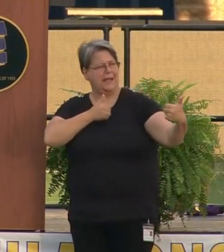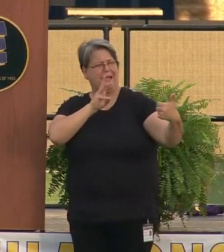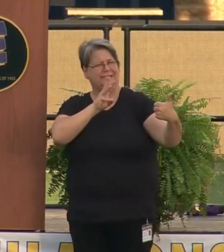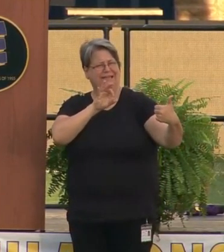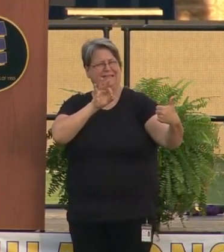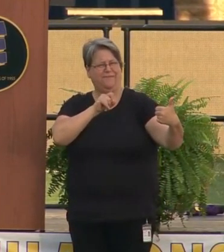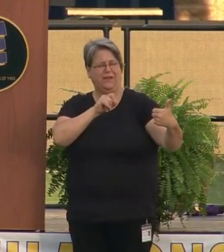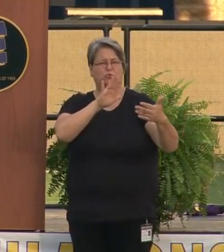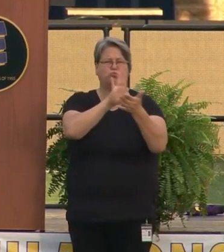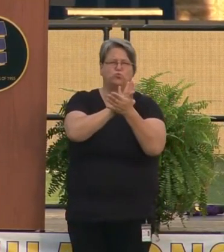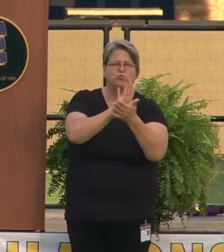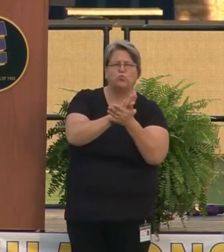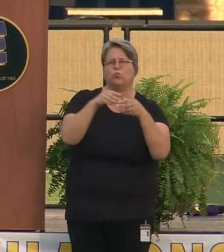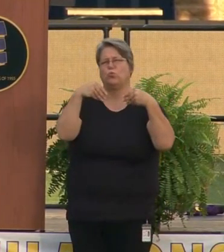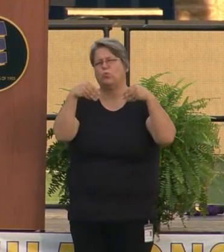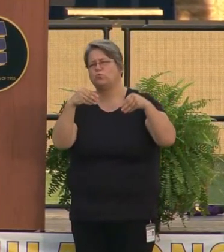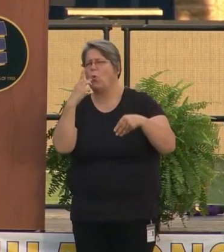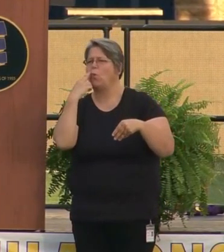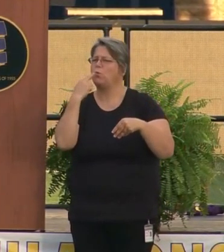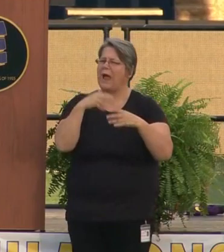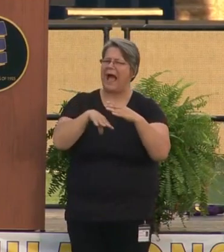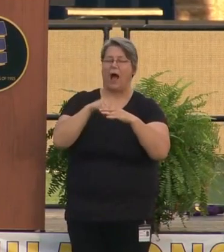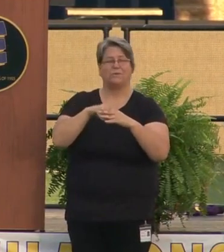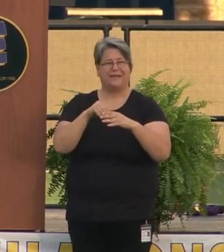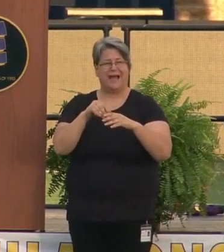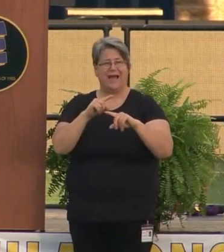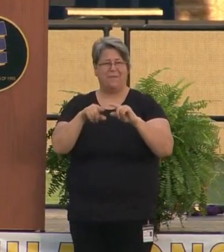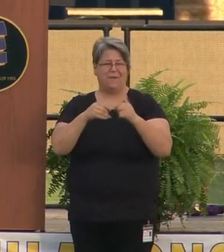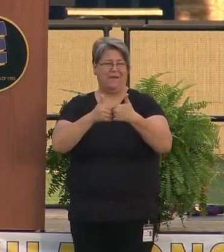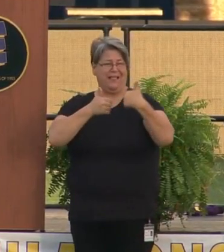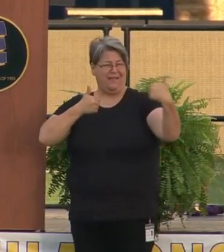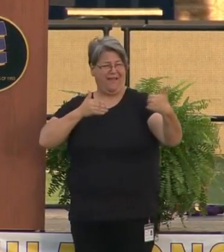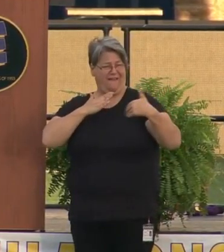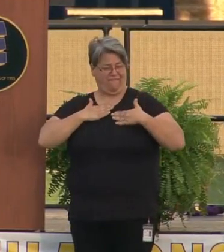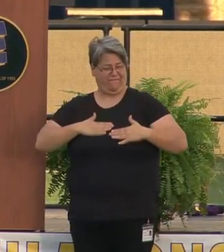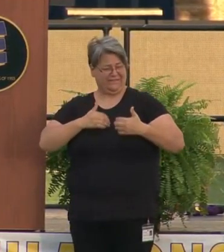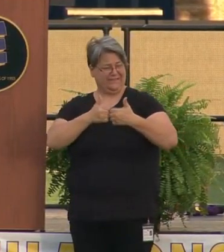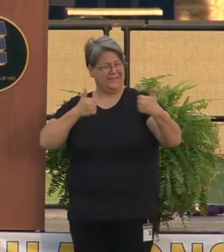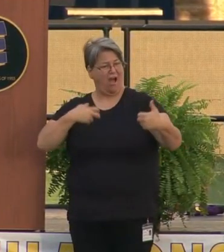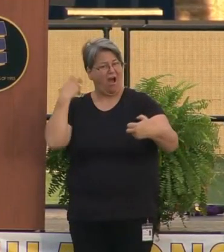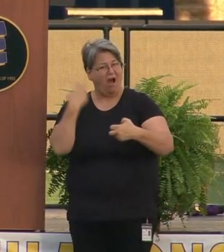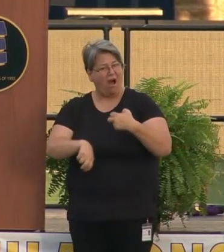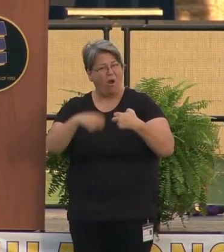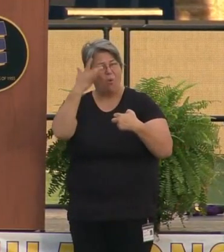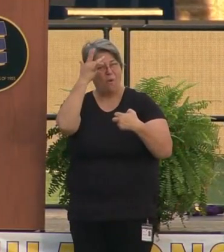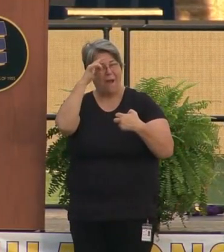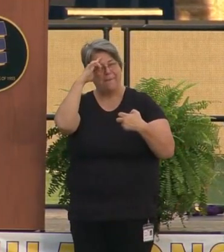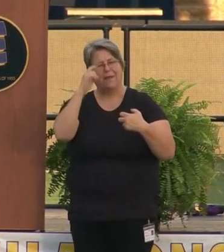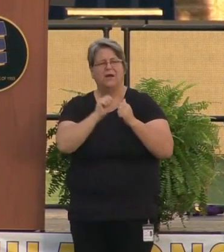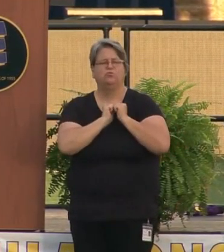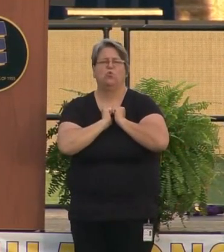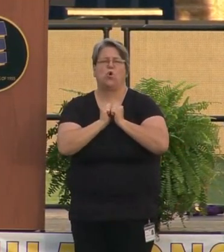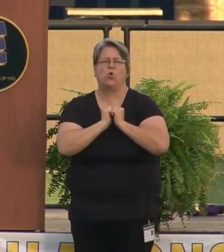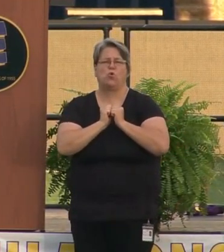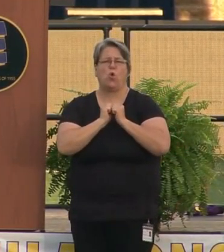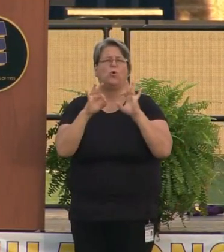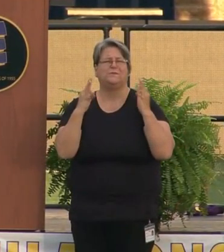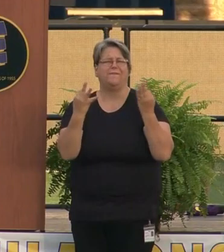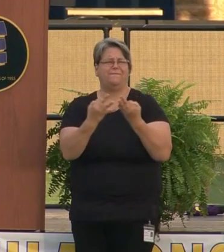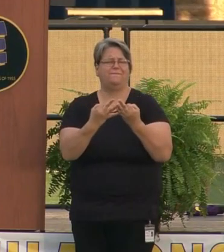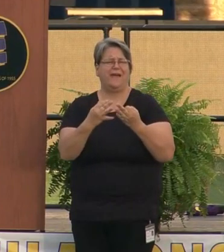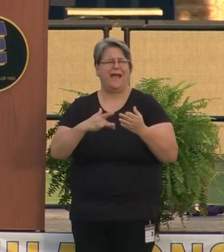stores, at school, and even outdoors. Keeping that physical distance was tough, because the East community is so tight-knit. Although we